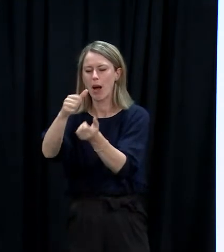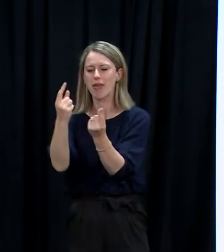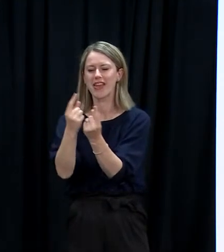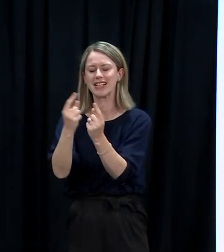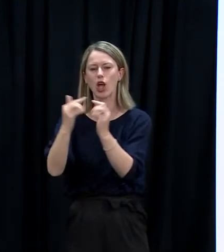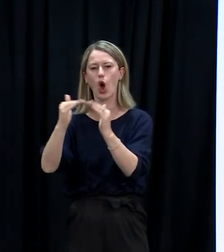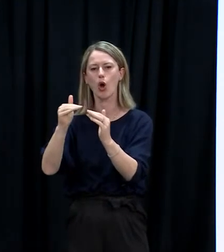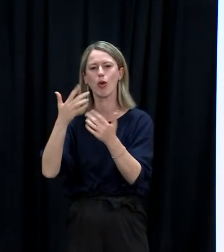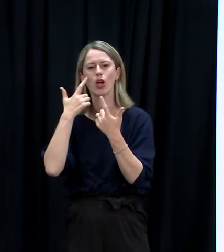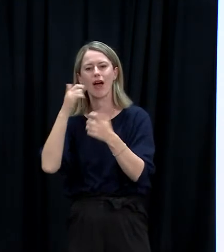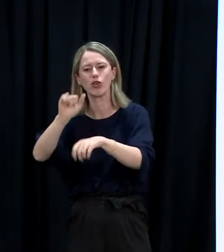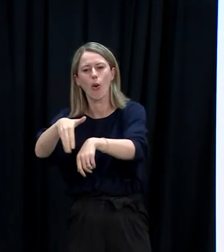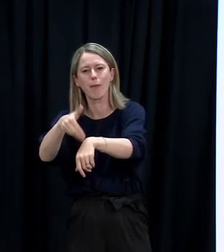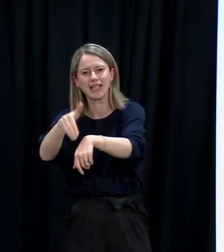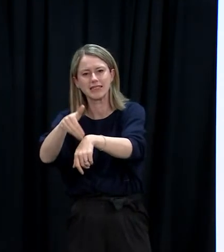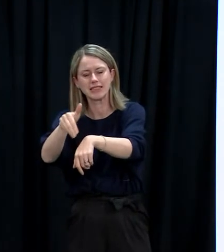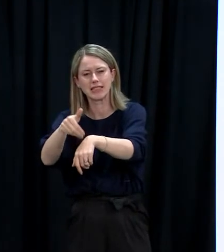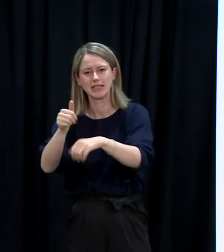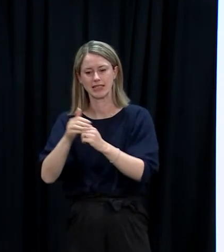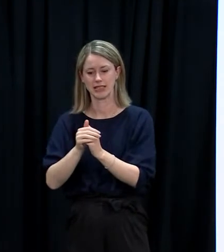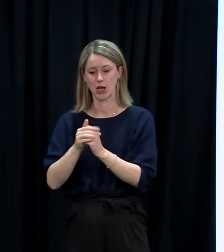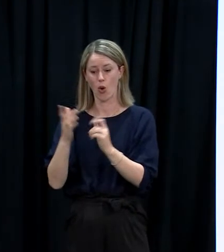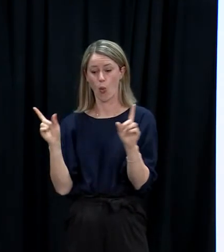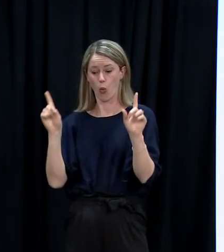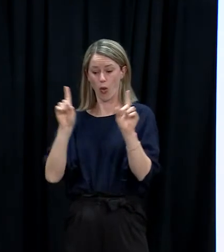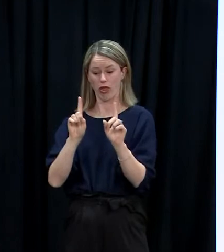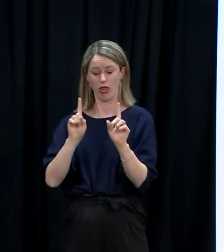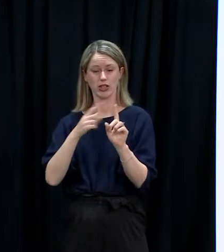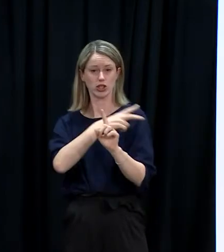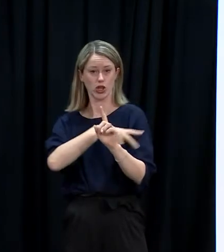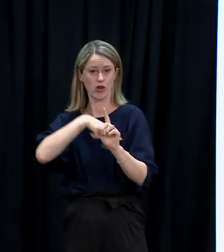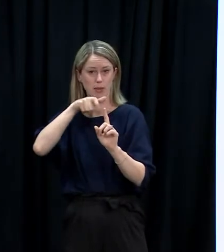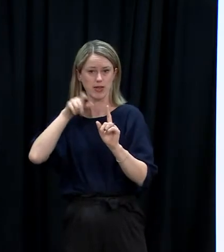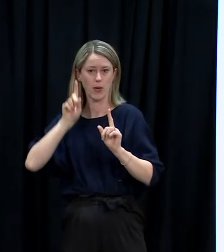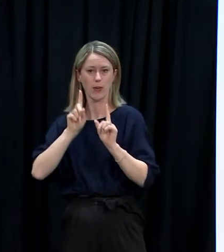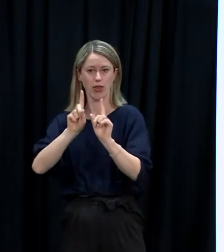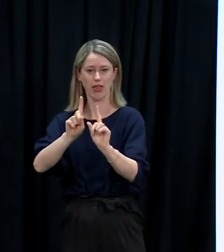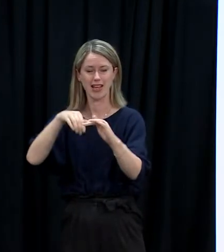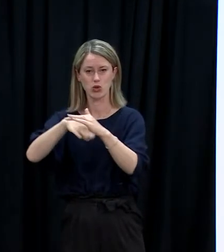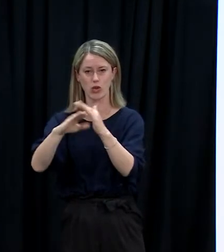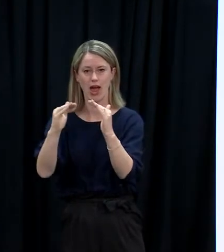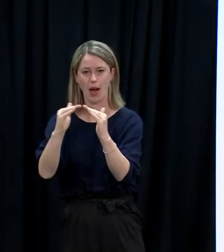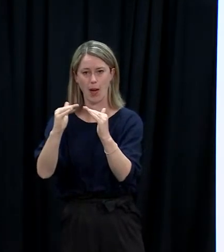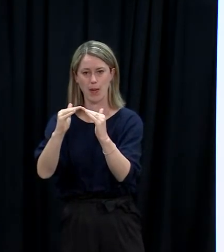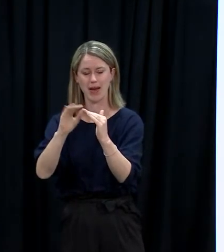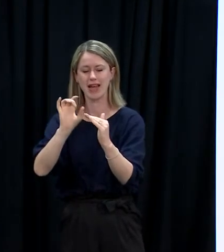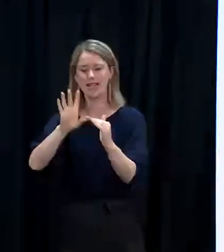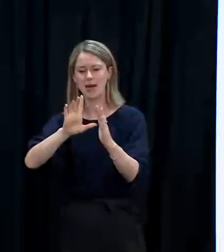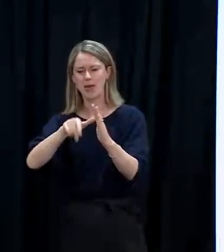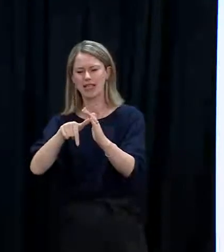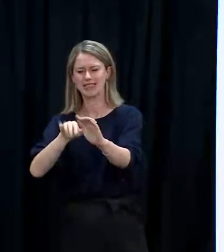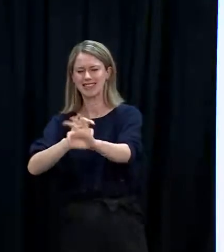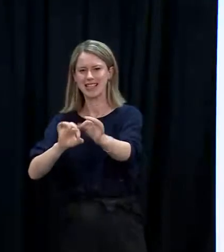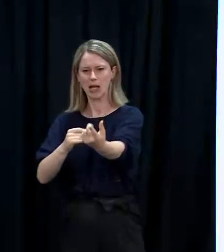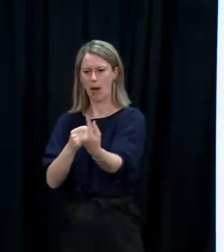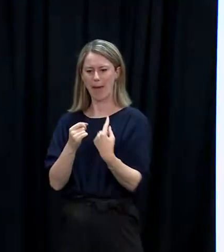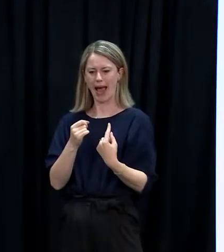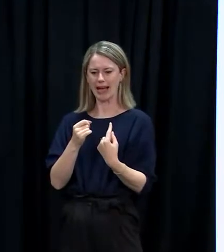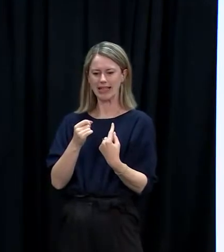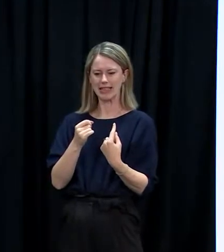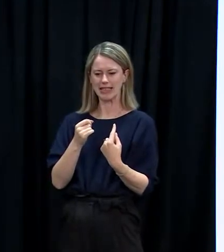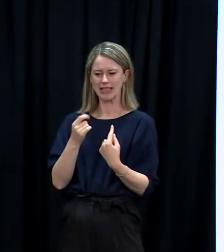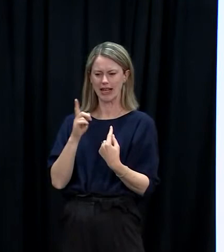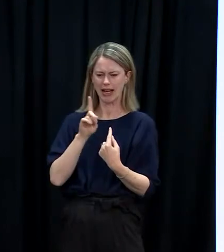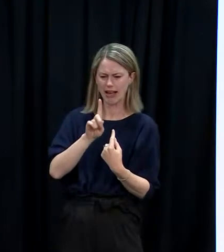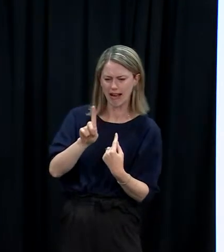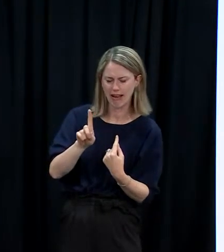for a pet. They were escorted during that time. They were allowed to enter their home. After 10 minutes, they did not return, and they have